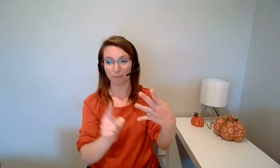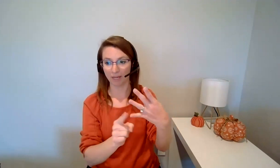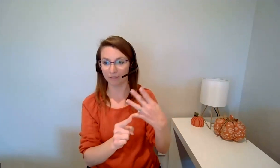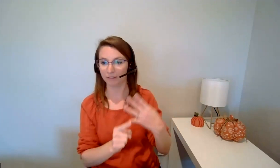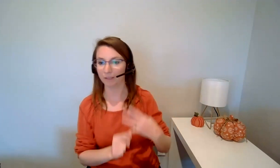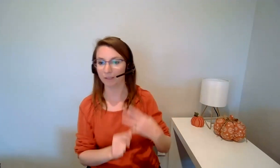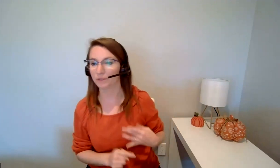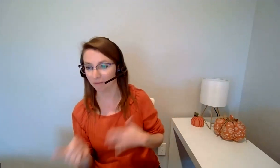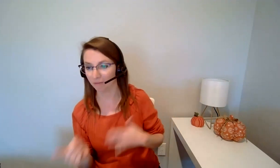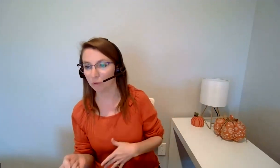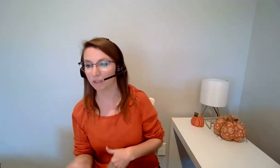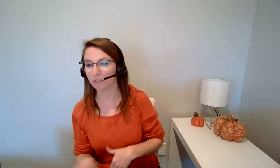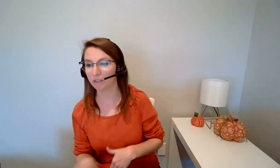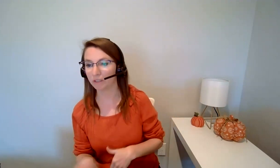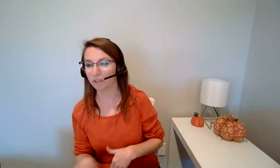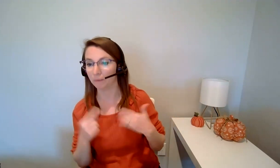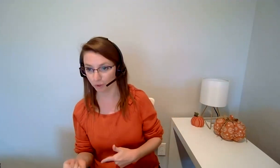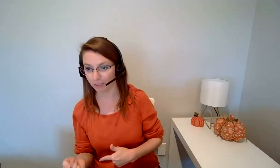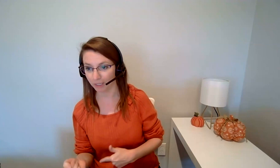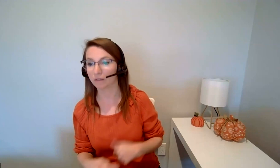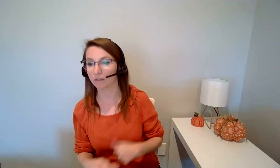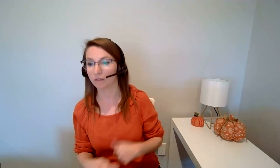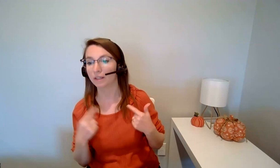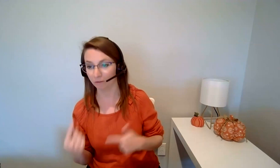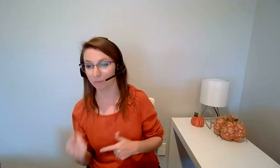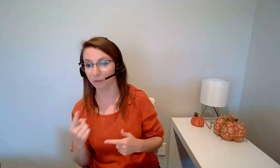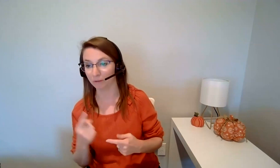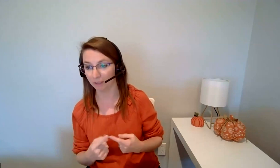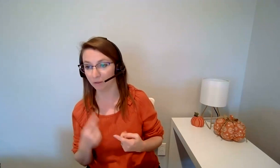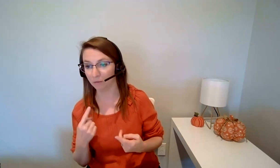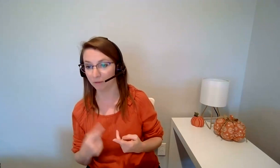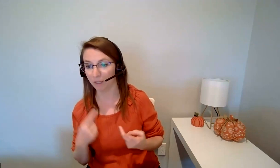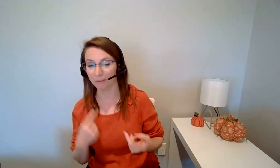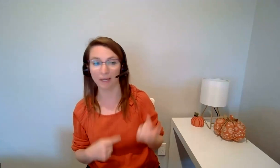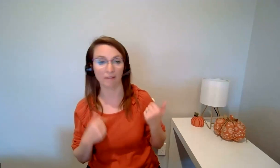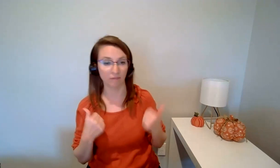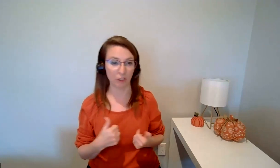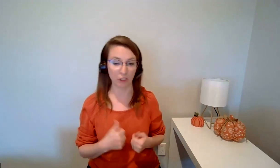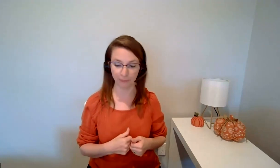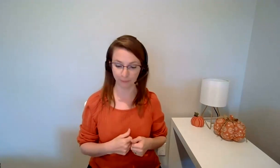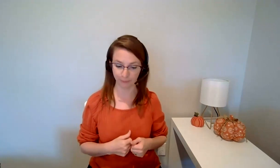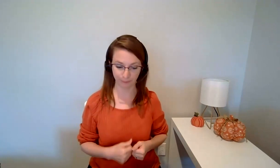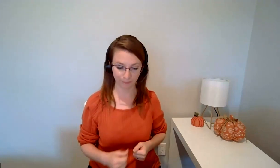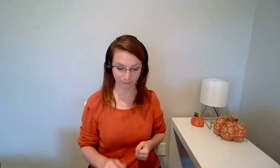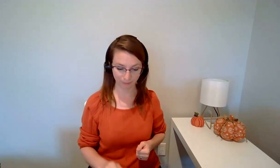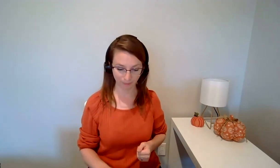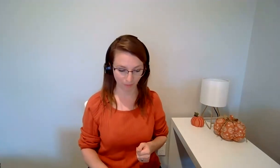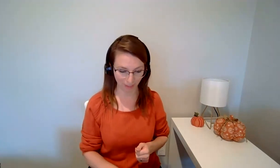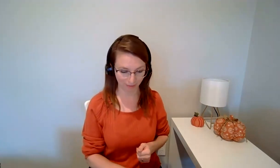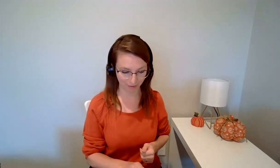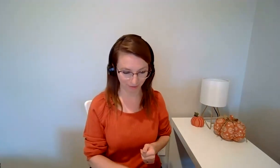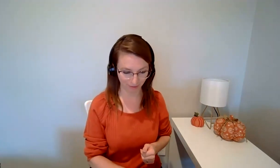And Matt. Yep. So I have three brothers. I'm the third child. Their names are Neil, Todd, and Matt. Very good. All right.